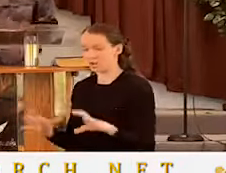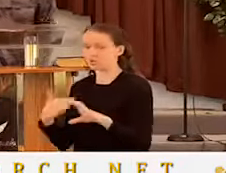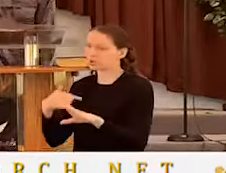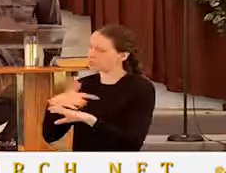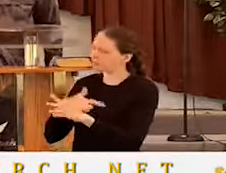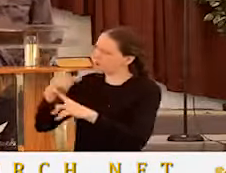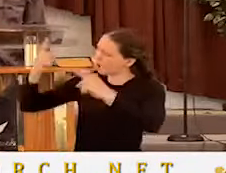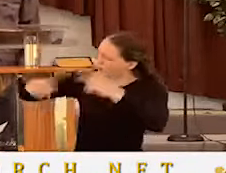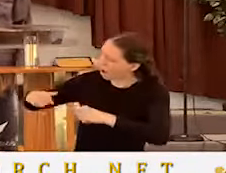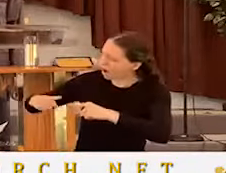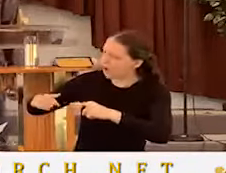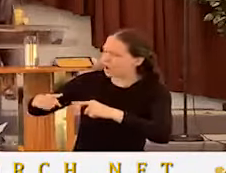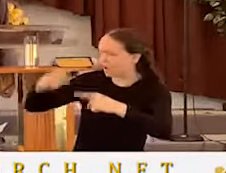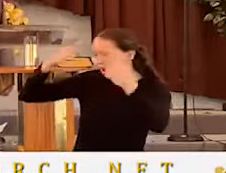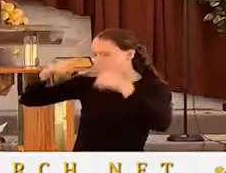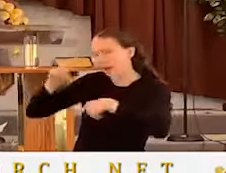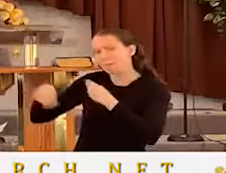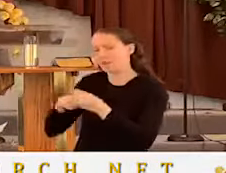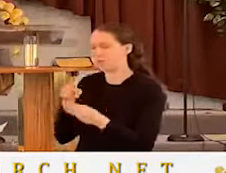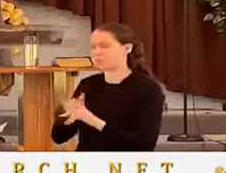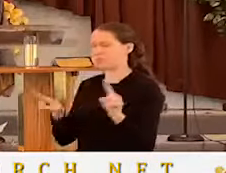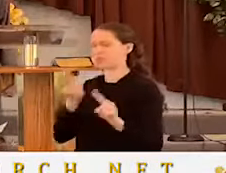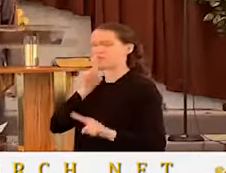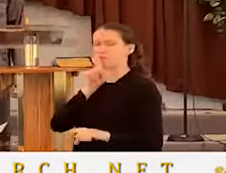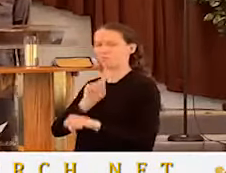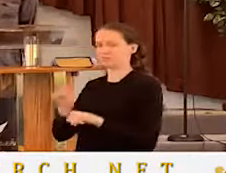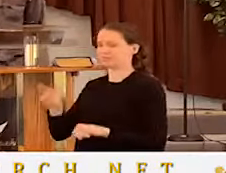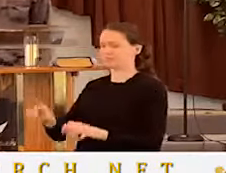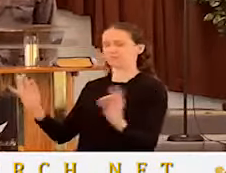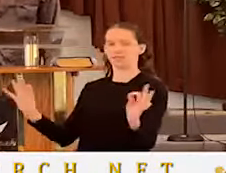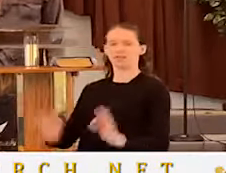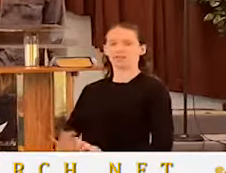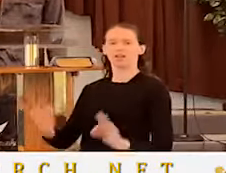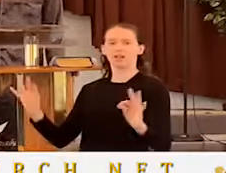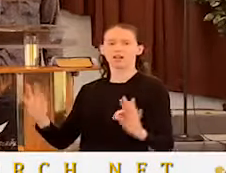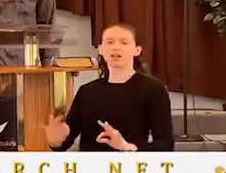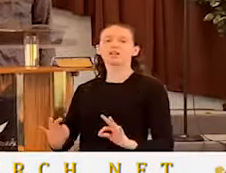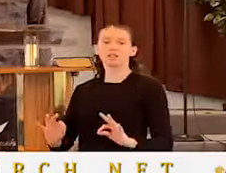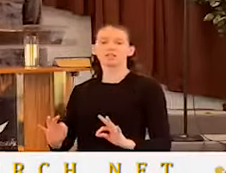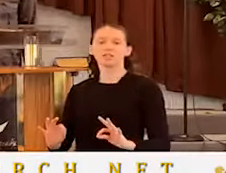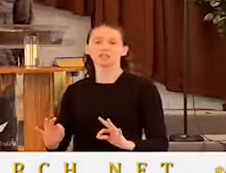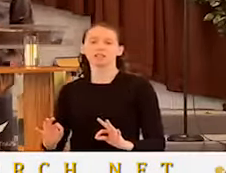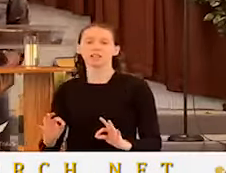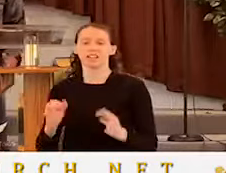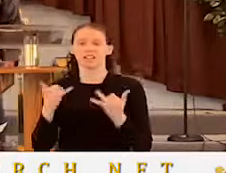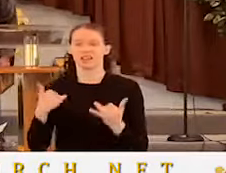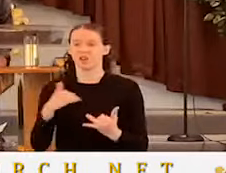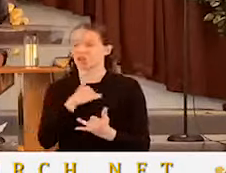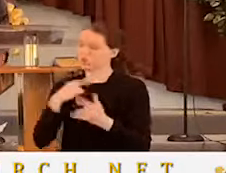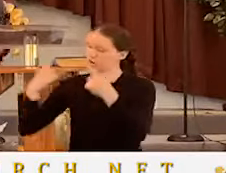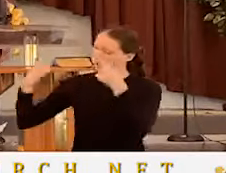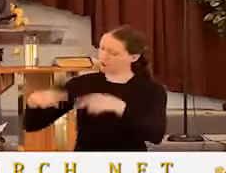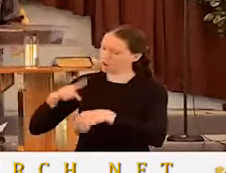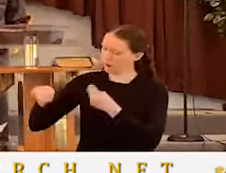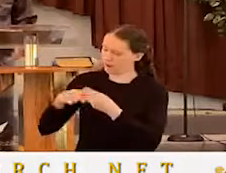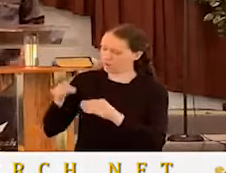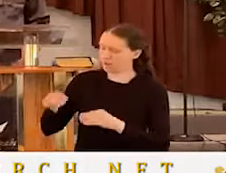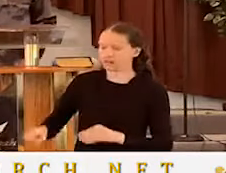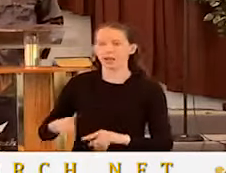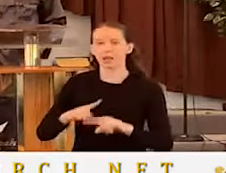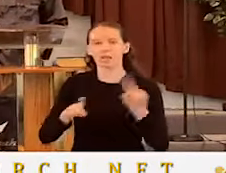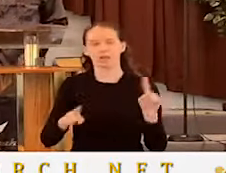The world has lost faith in the church because we're still fighting over Trinitarianism